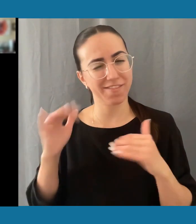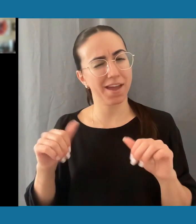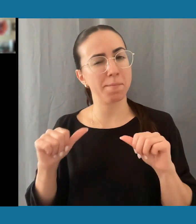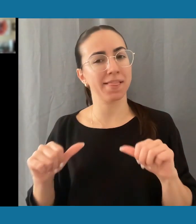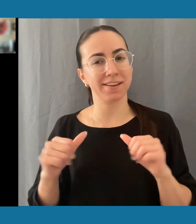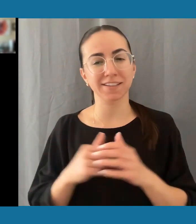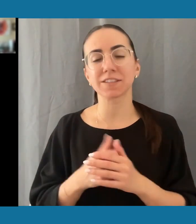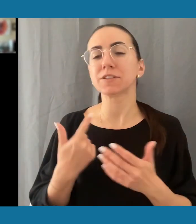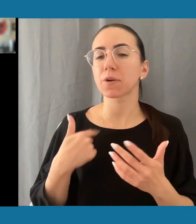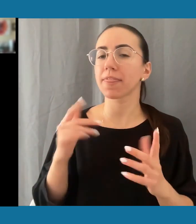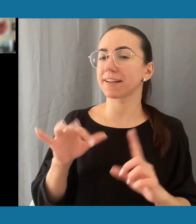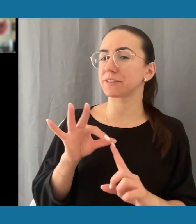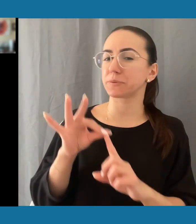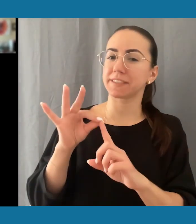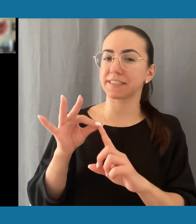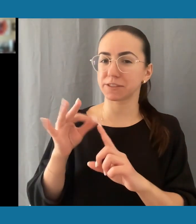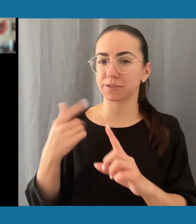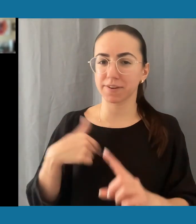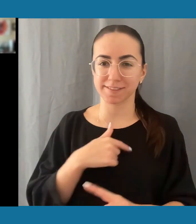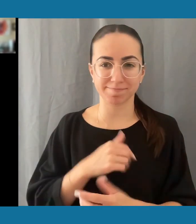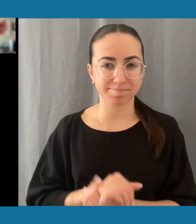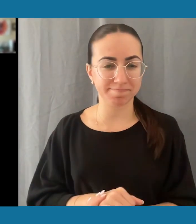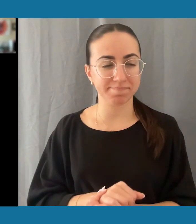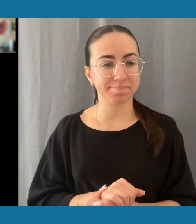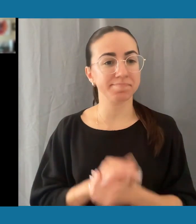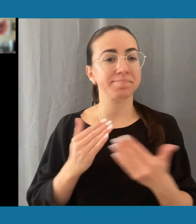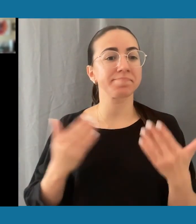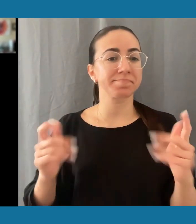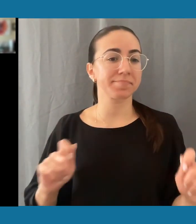the PNA network. Next slide.